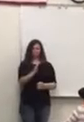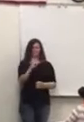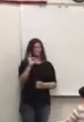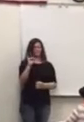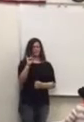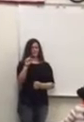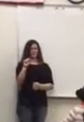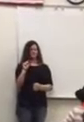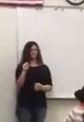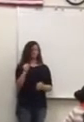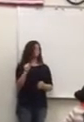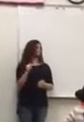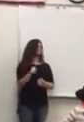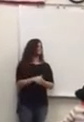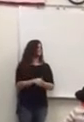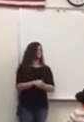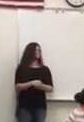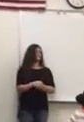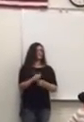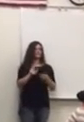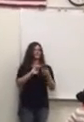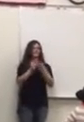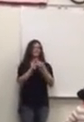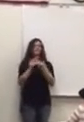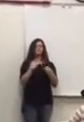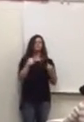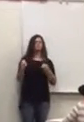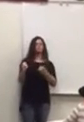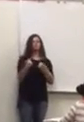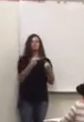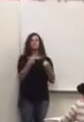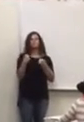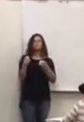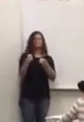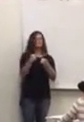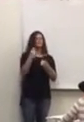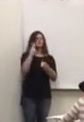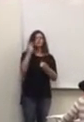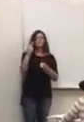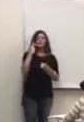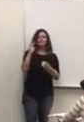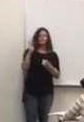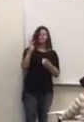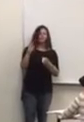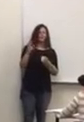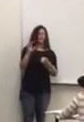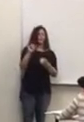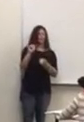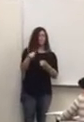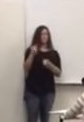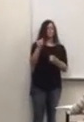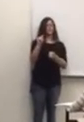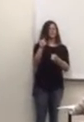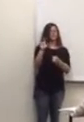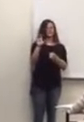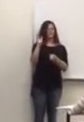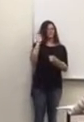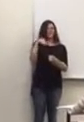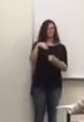even driving around the city, I'm amazed how many apartment complexes use like one of the 3 or 4 basic fonts in Microsoft Word, you know, like